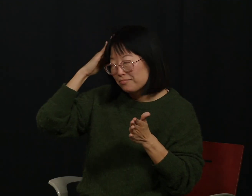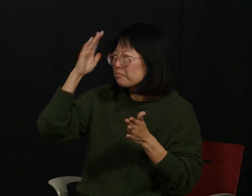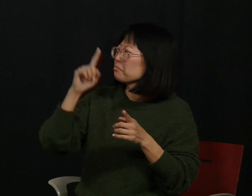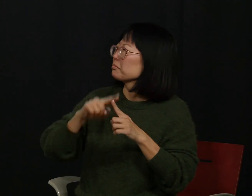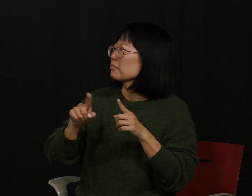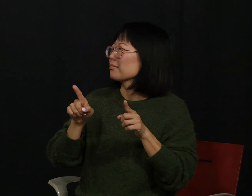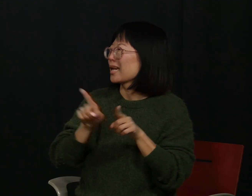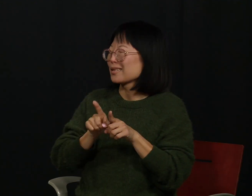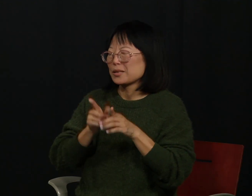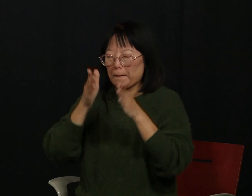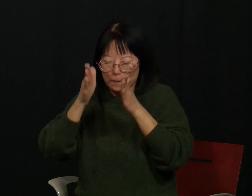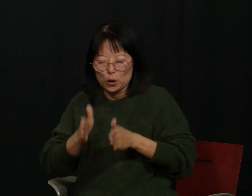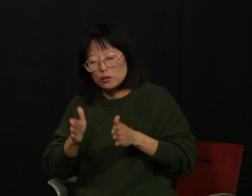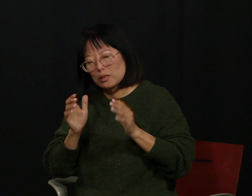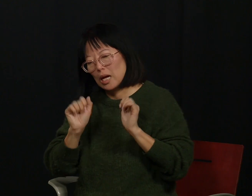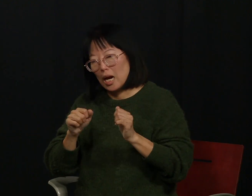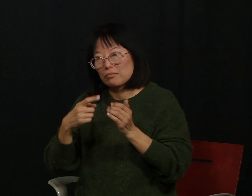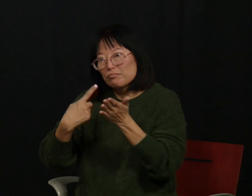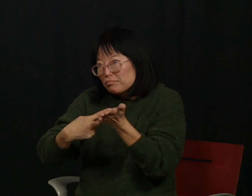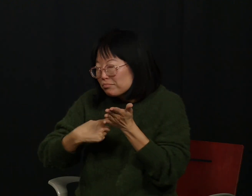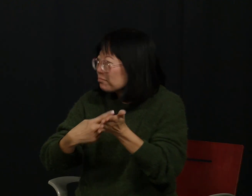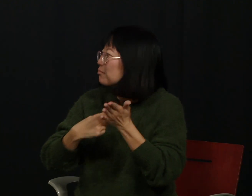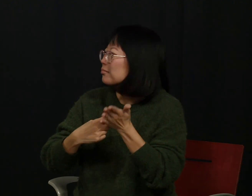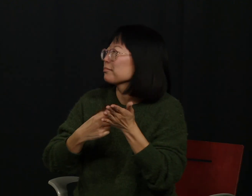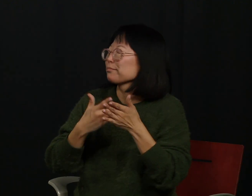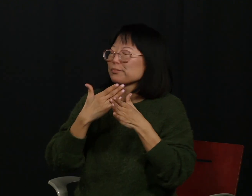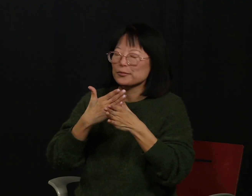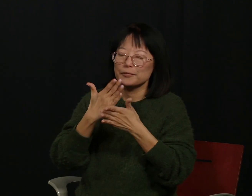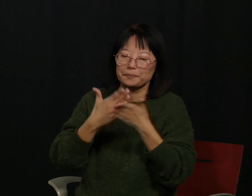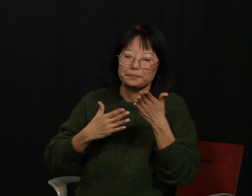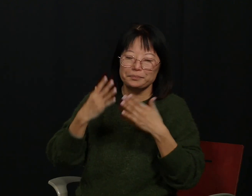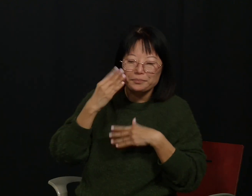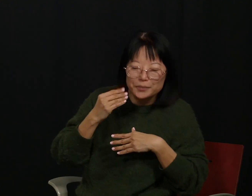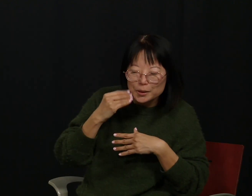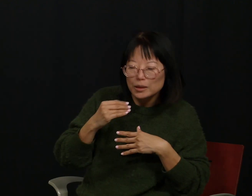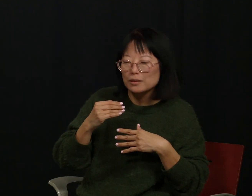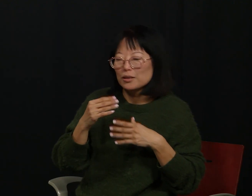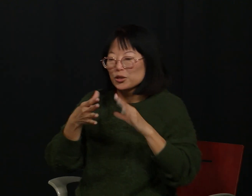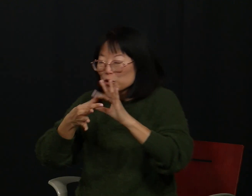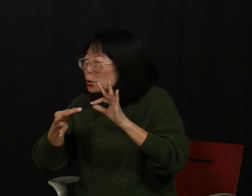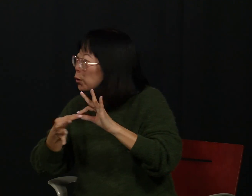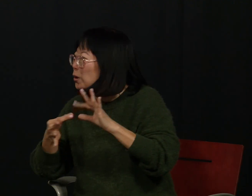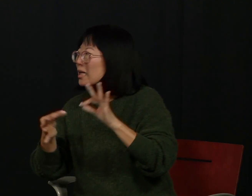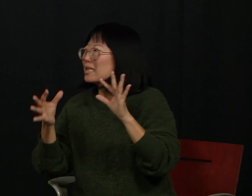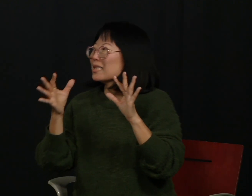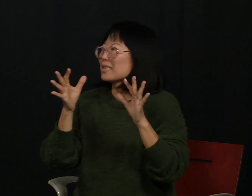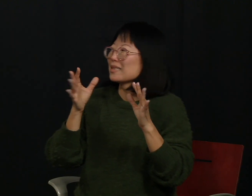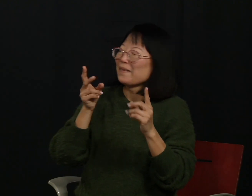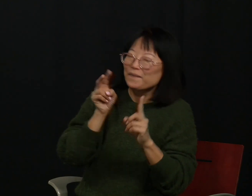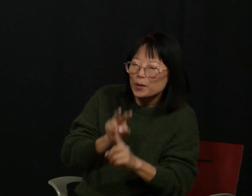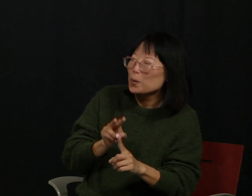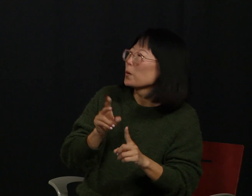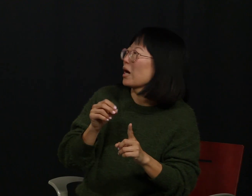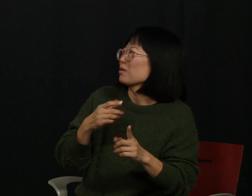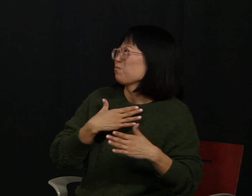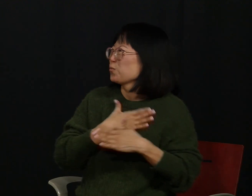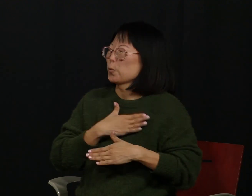hat, just as a person, I can just talk with them, talk about experiences or tell stories or talk about